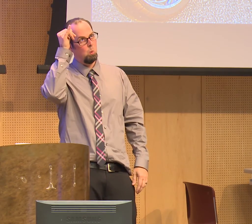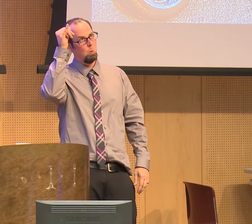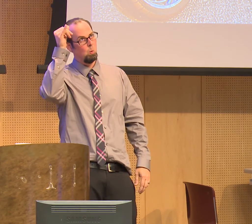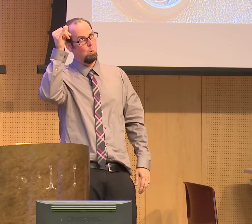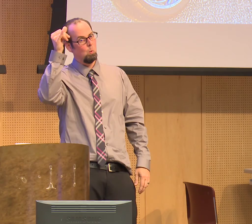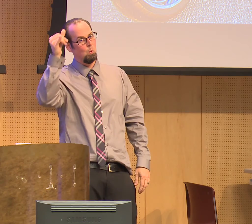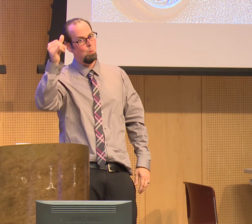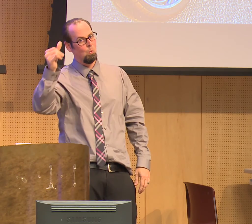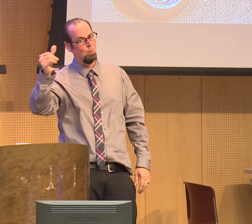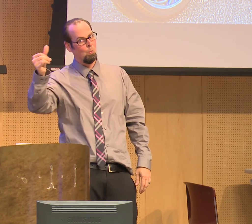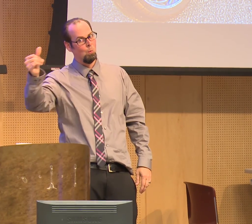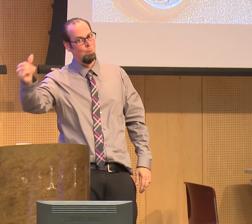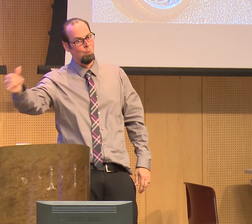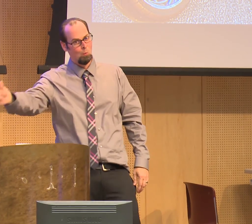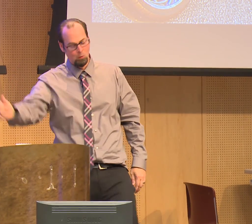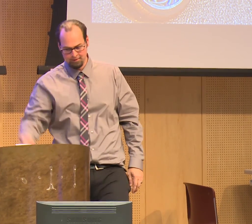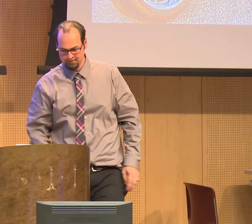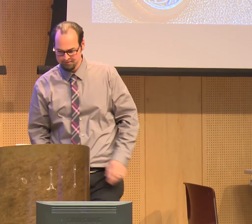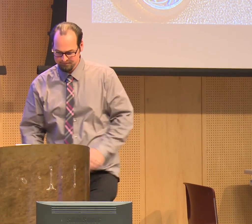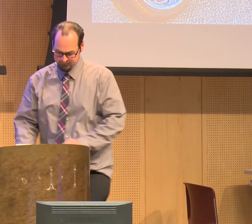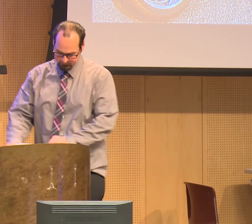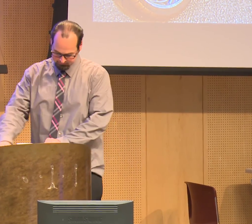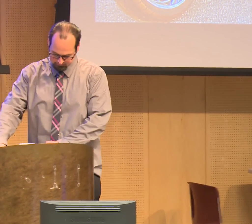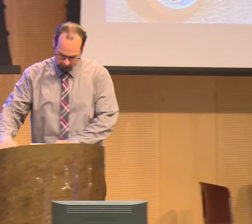lot of the parts, which took a long time to come in.